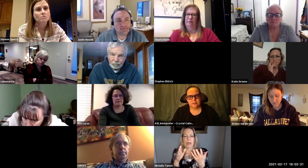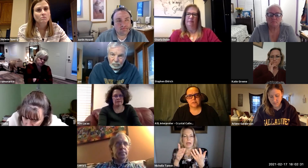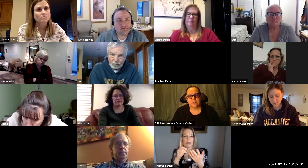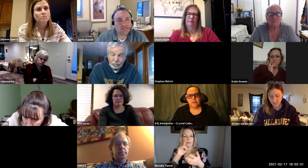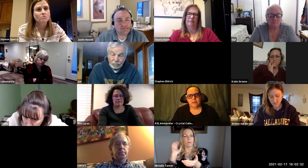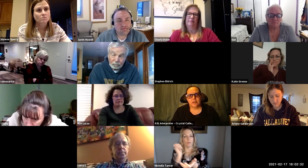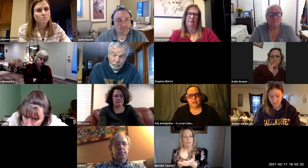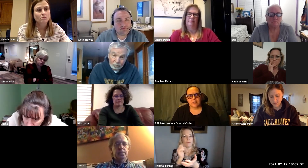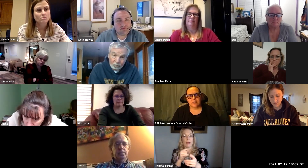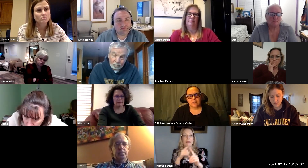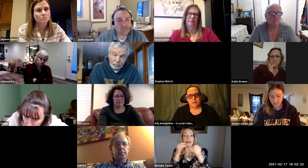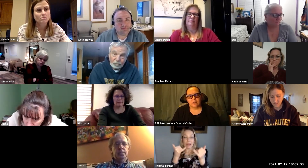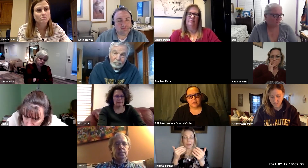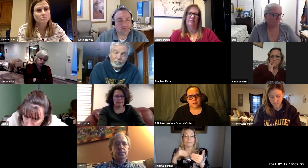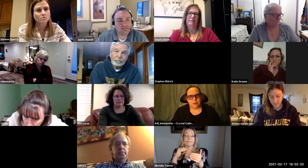7.85%.